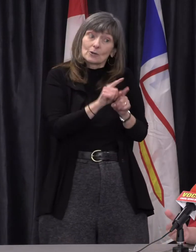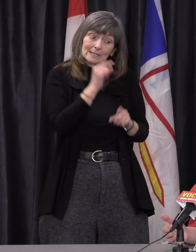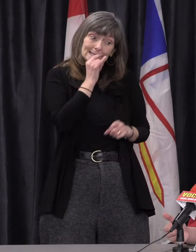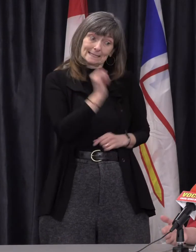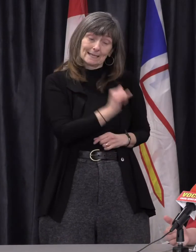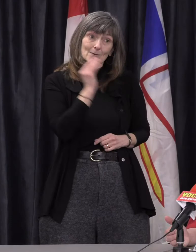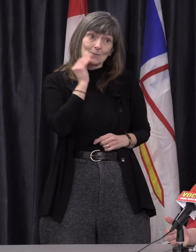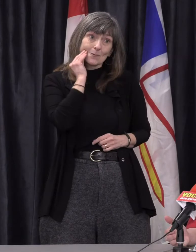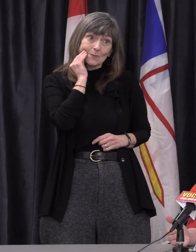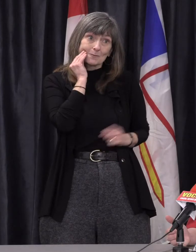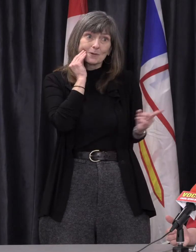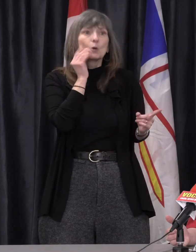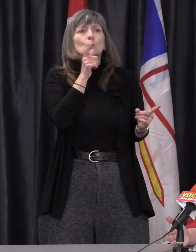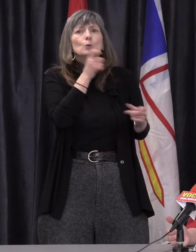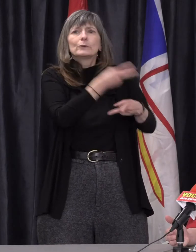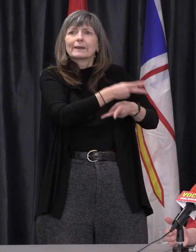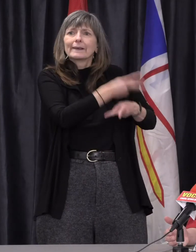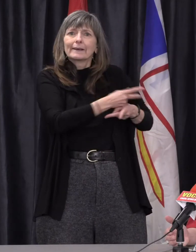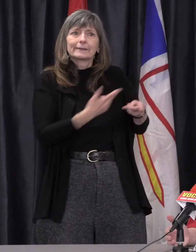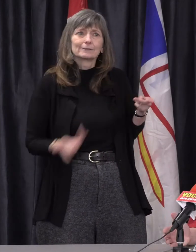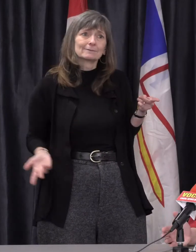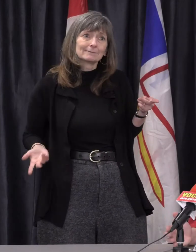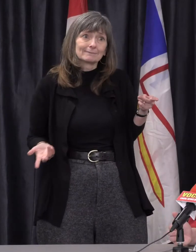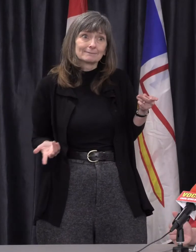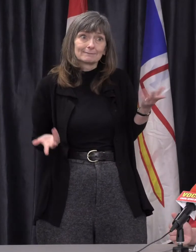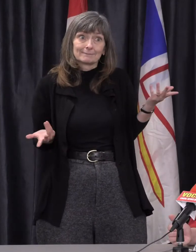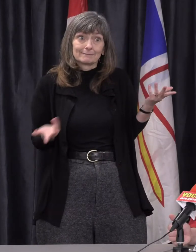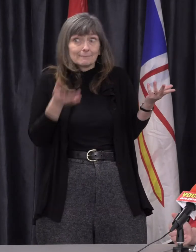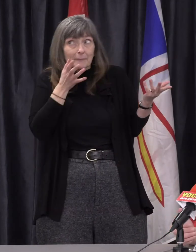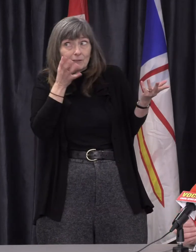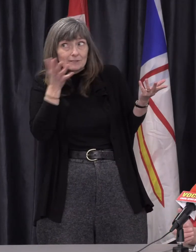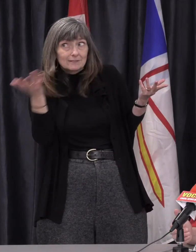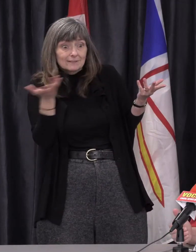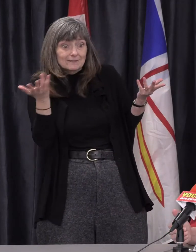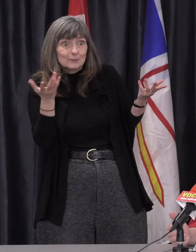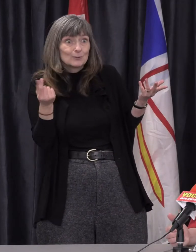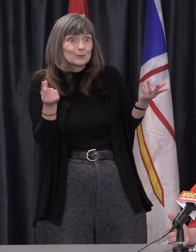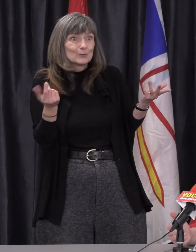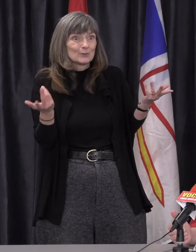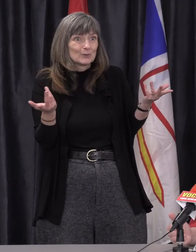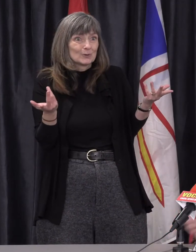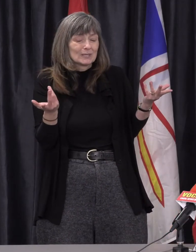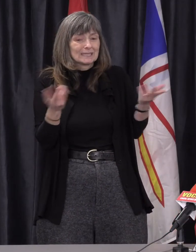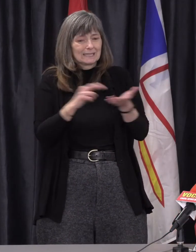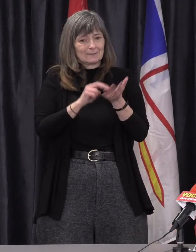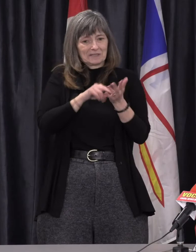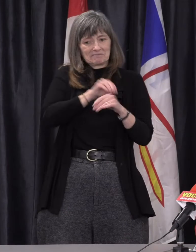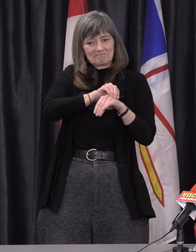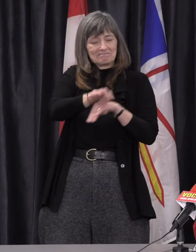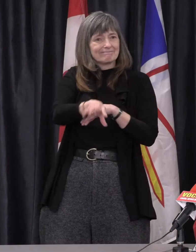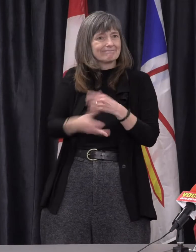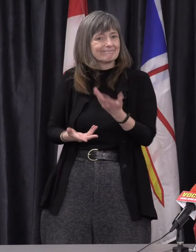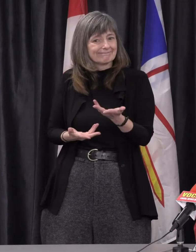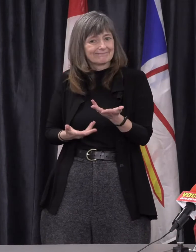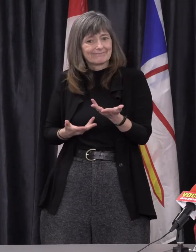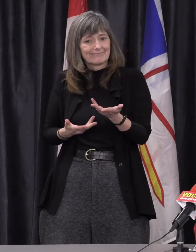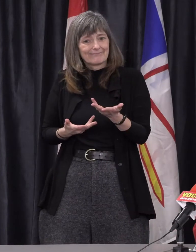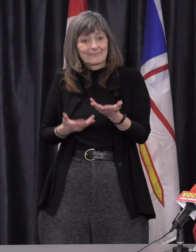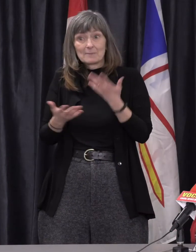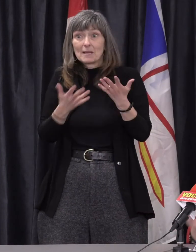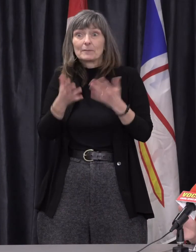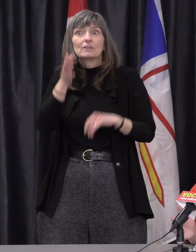remember is that somebody has to look after children when they're out of schools. So then you might end up with